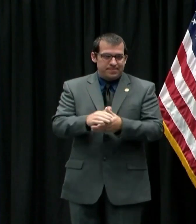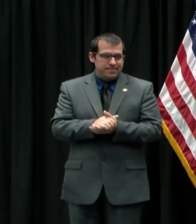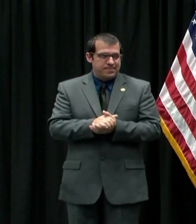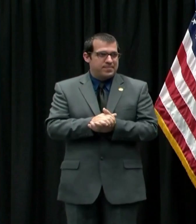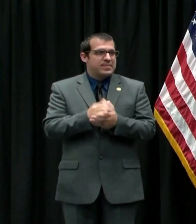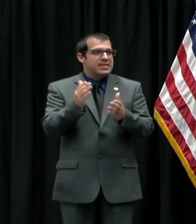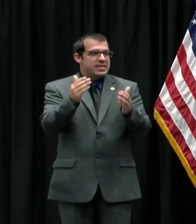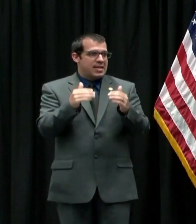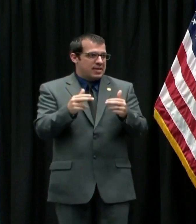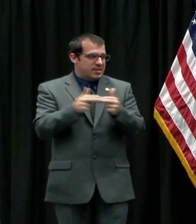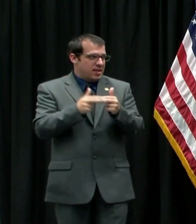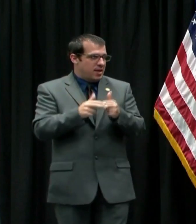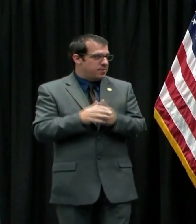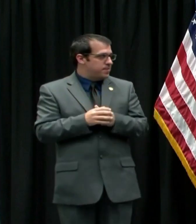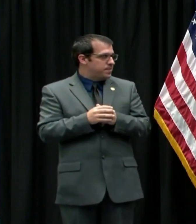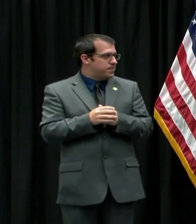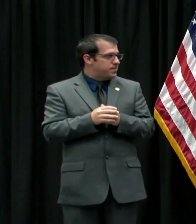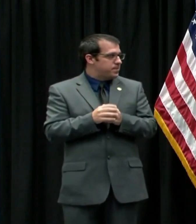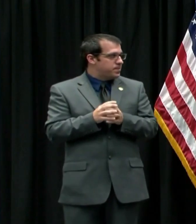next slide,